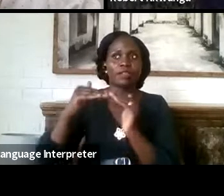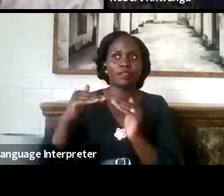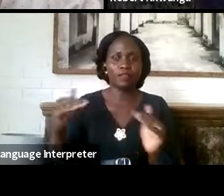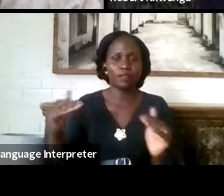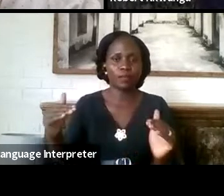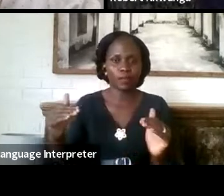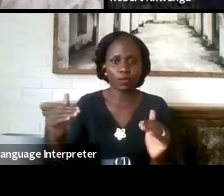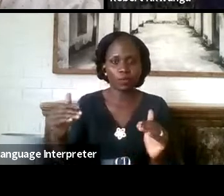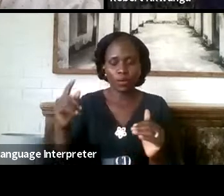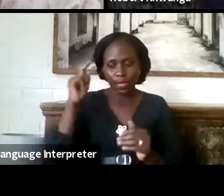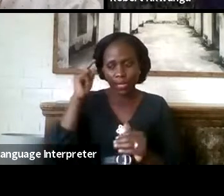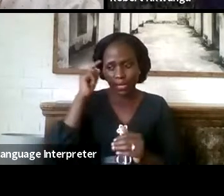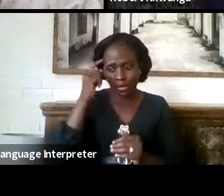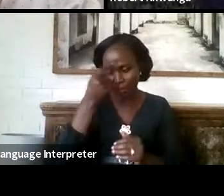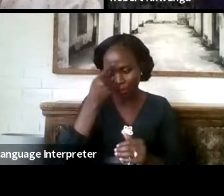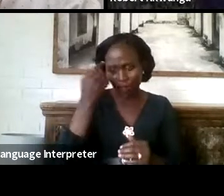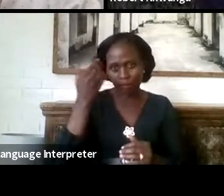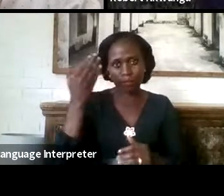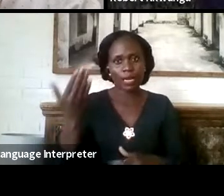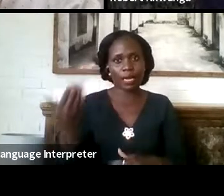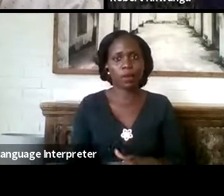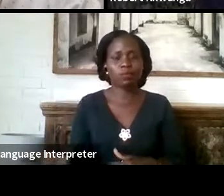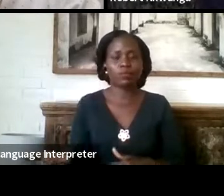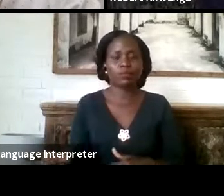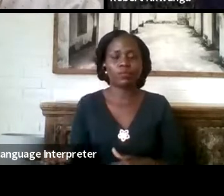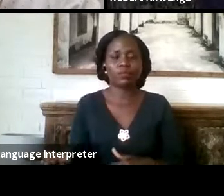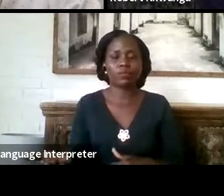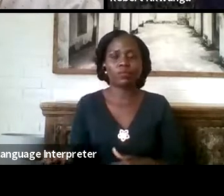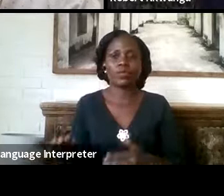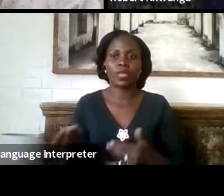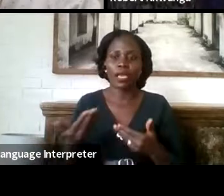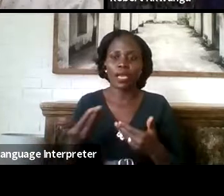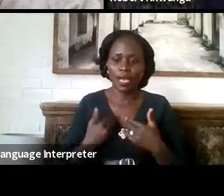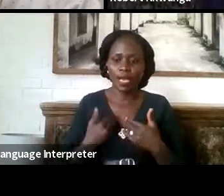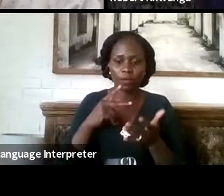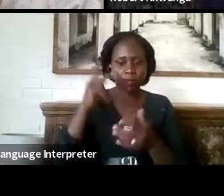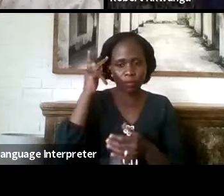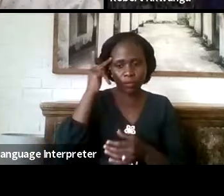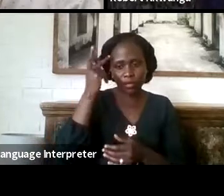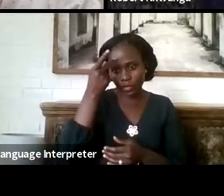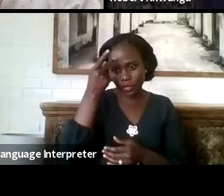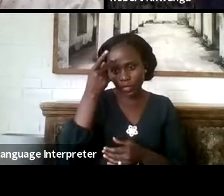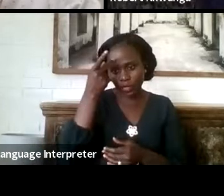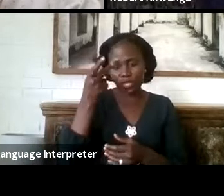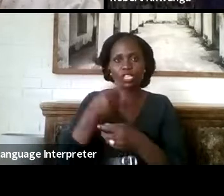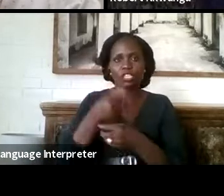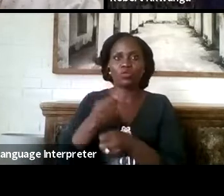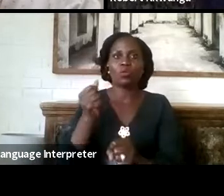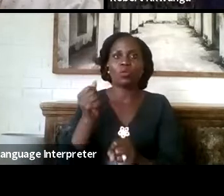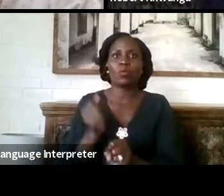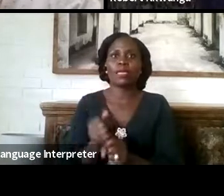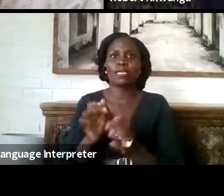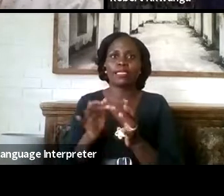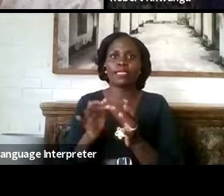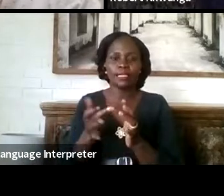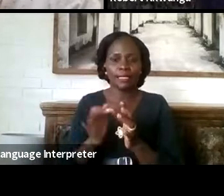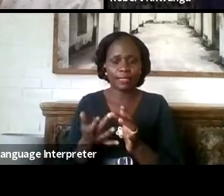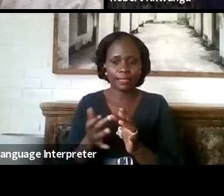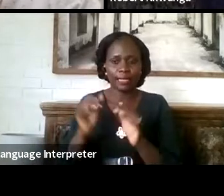takes policies to make internet accessible, but